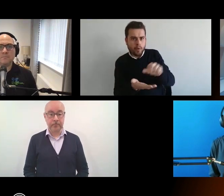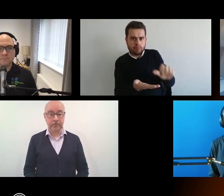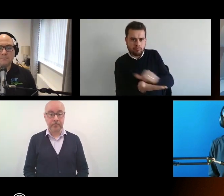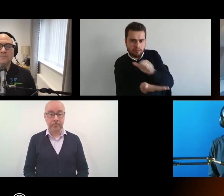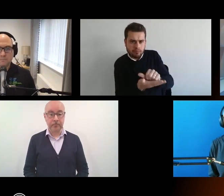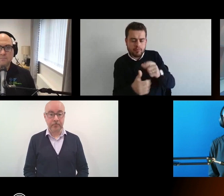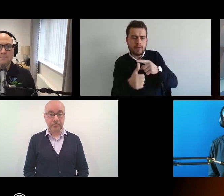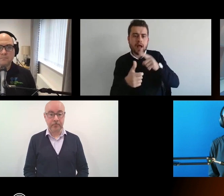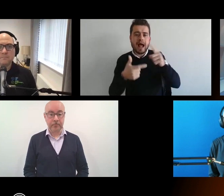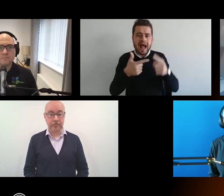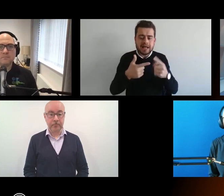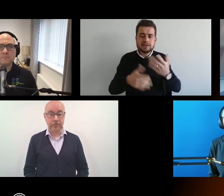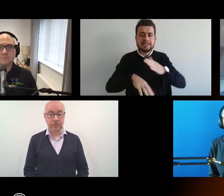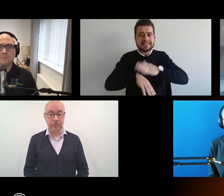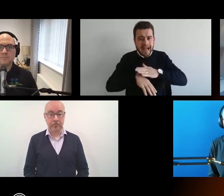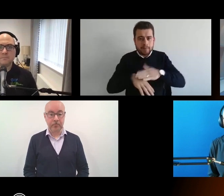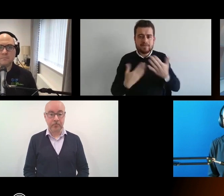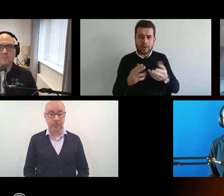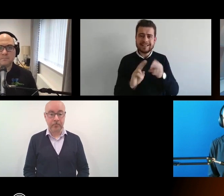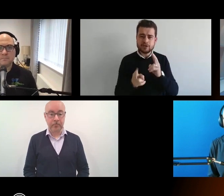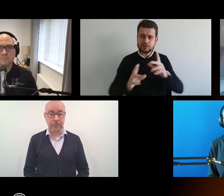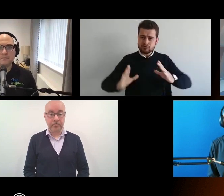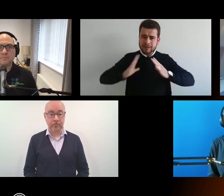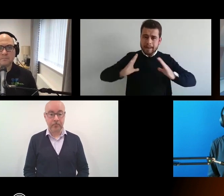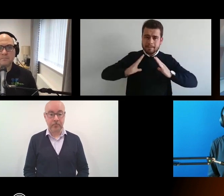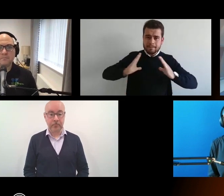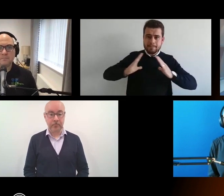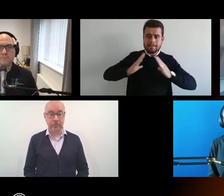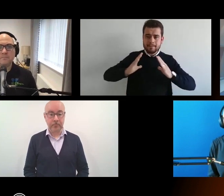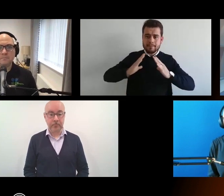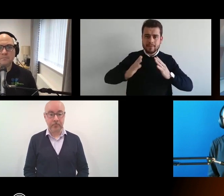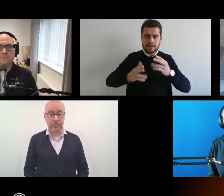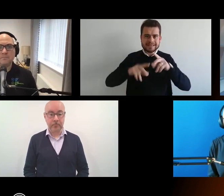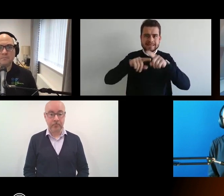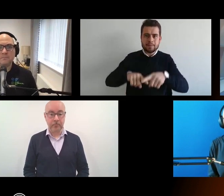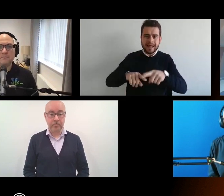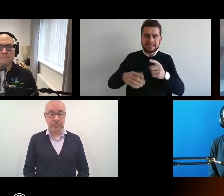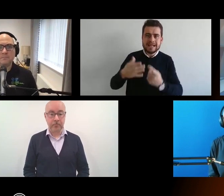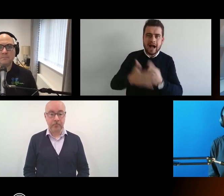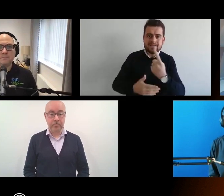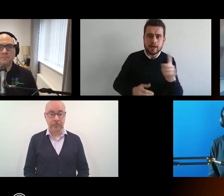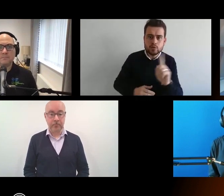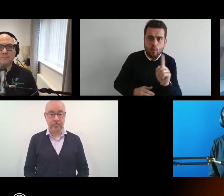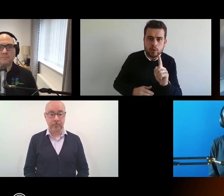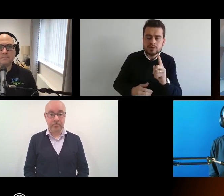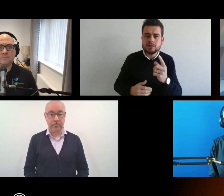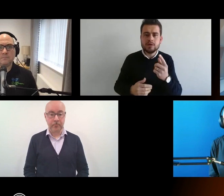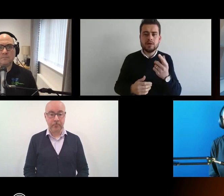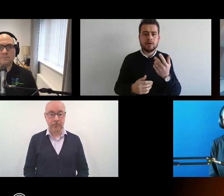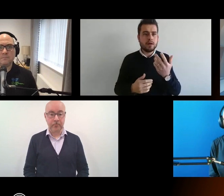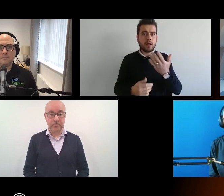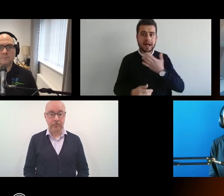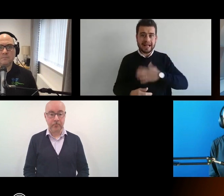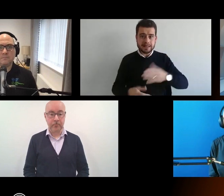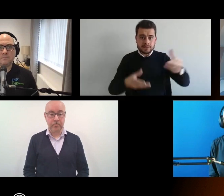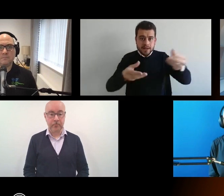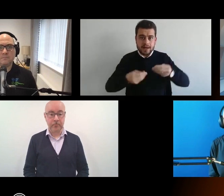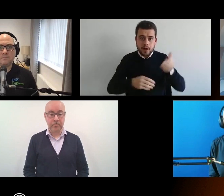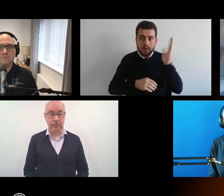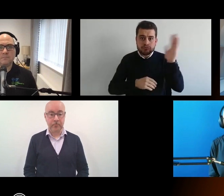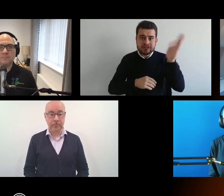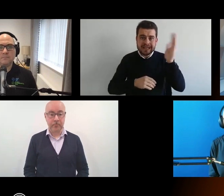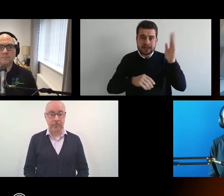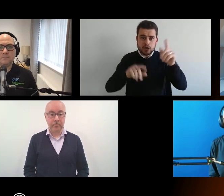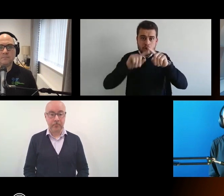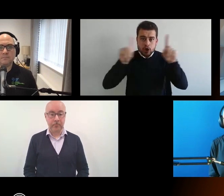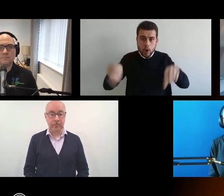an issue. So booking well in advance when you can, but then also taking time to ensure the interpreters are prepared properly. Depending